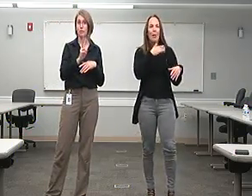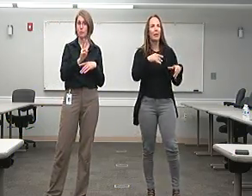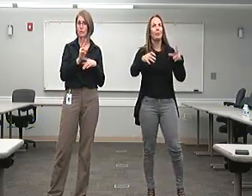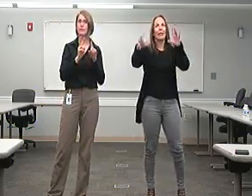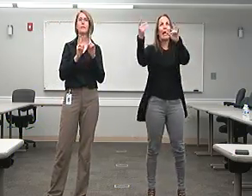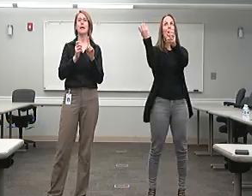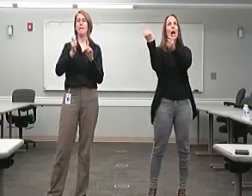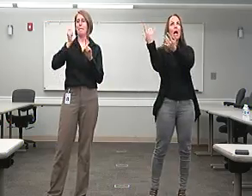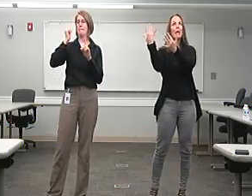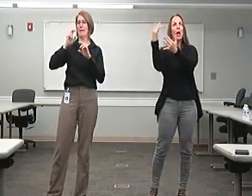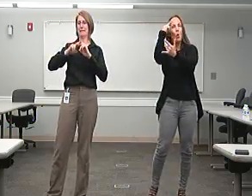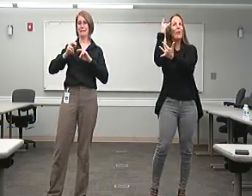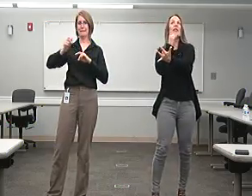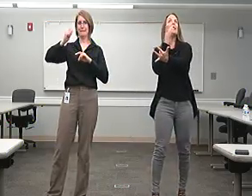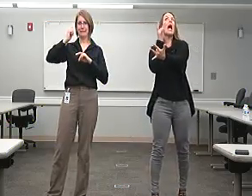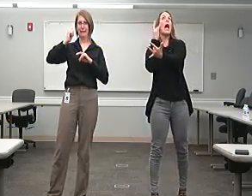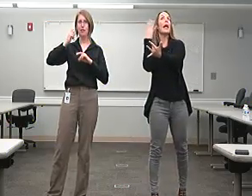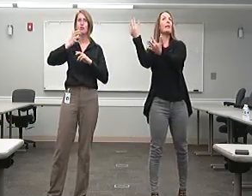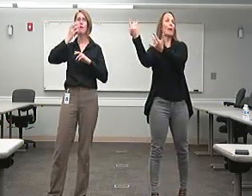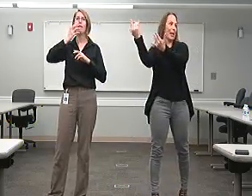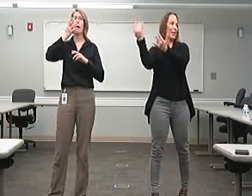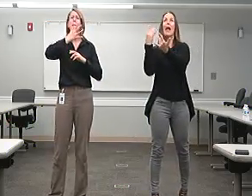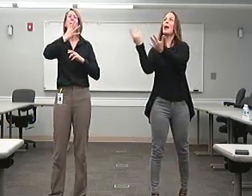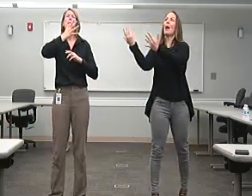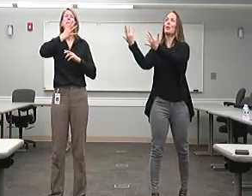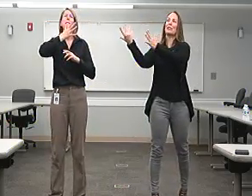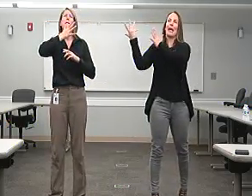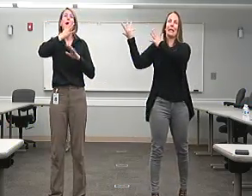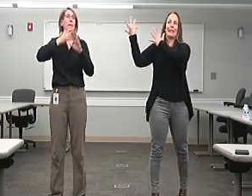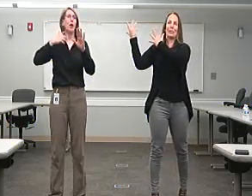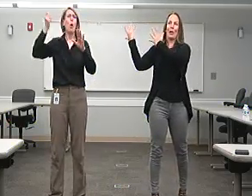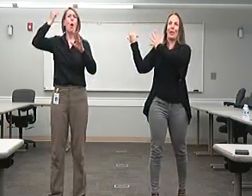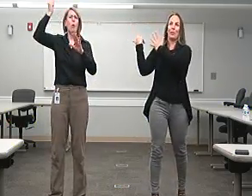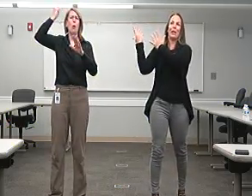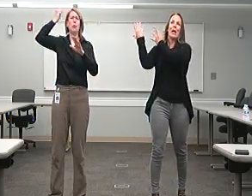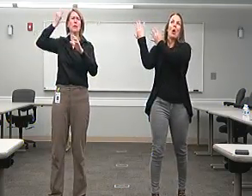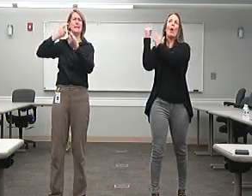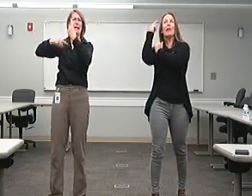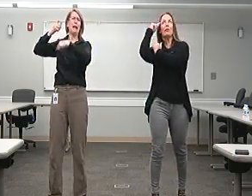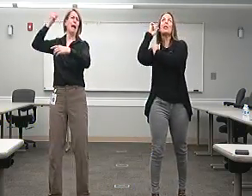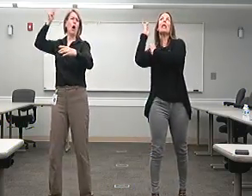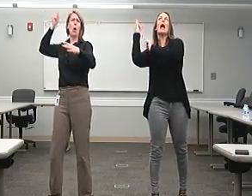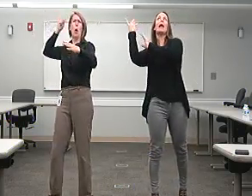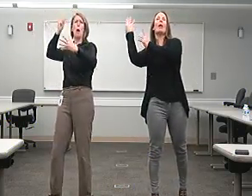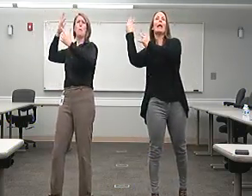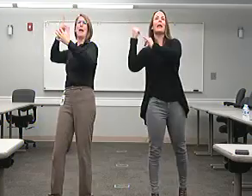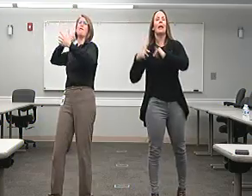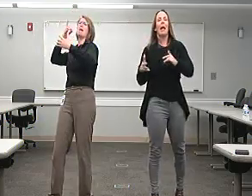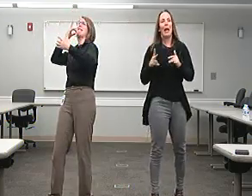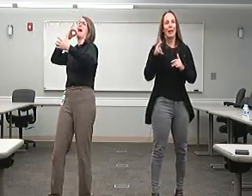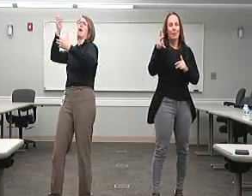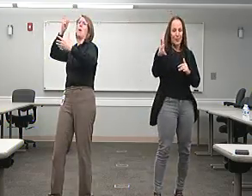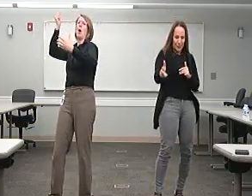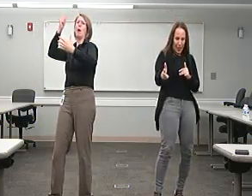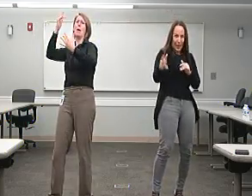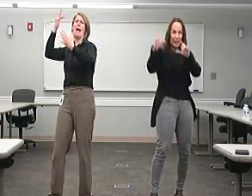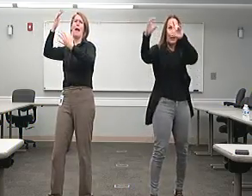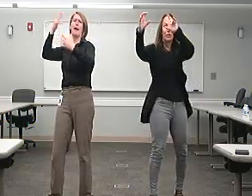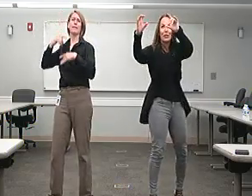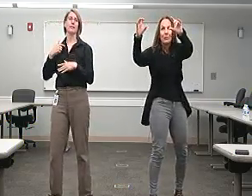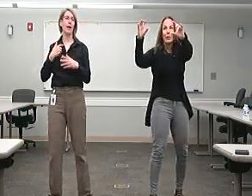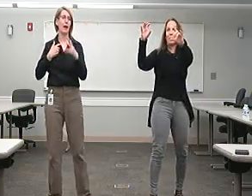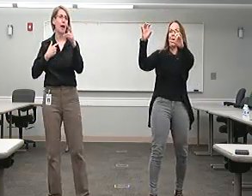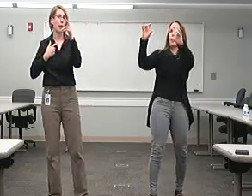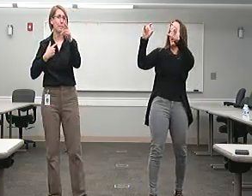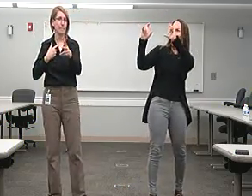on, wait for the light, right? Hang on, you're signing this way. Wait for the light, waiting. And I come up to the light, and I adjust the mirror now that I can